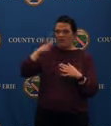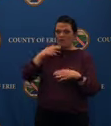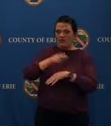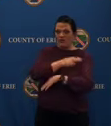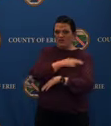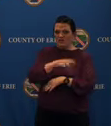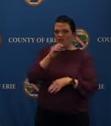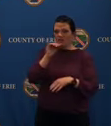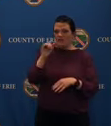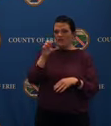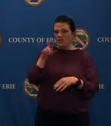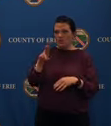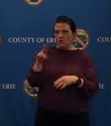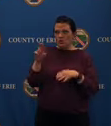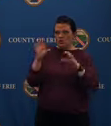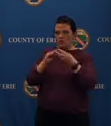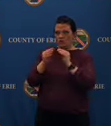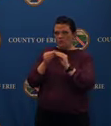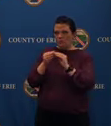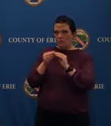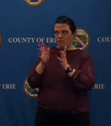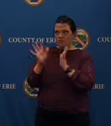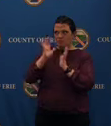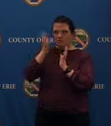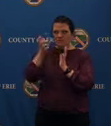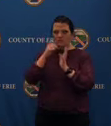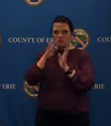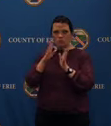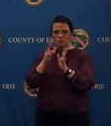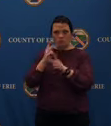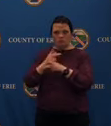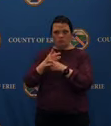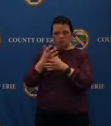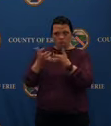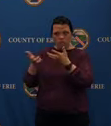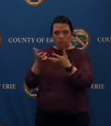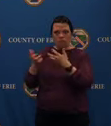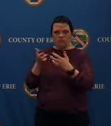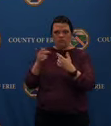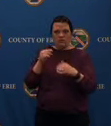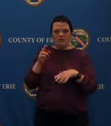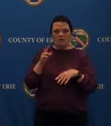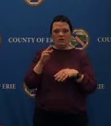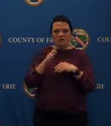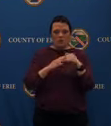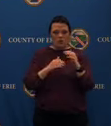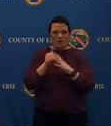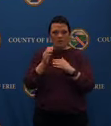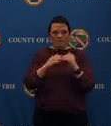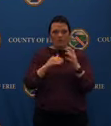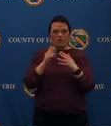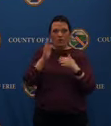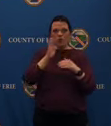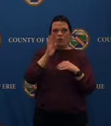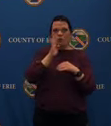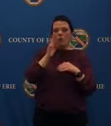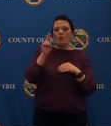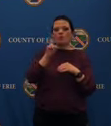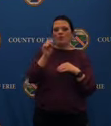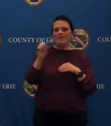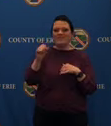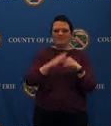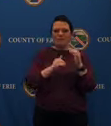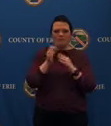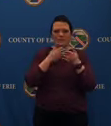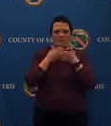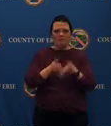ICU units, they seem to be handling it. The USS Comfort is going to be used for non-COVID-19 patients. That's a really good